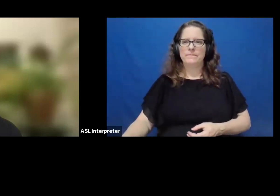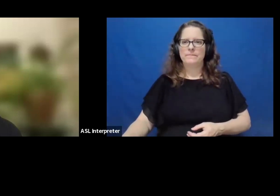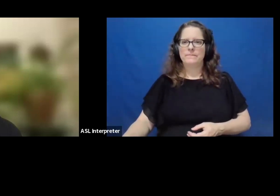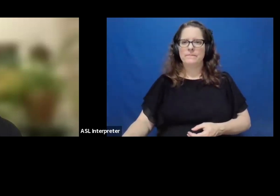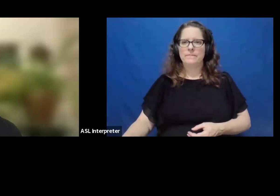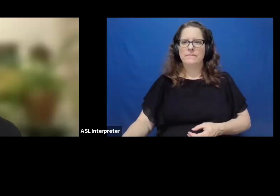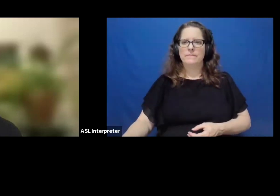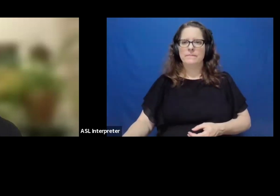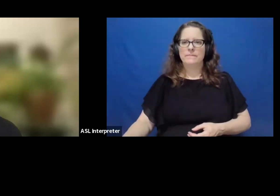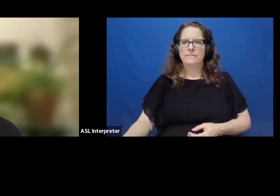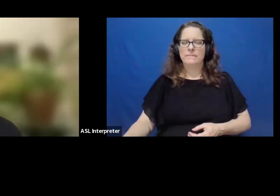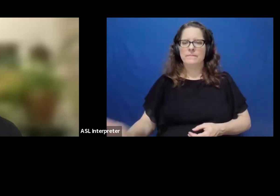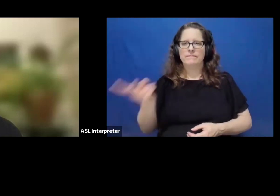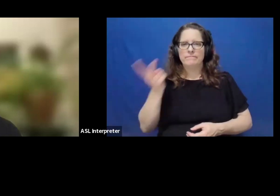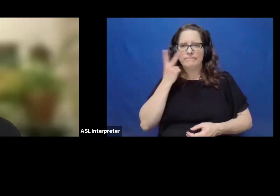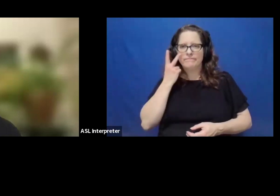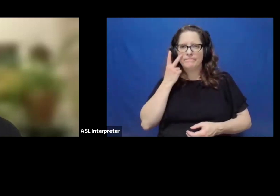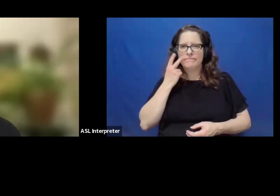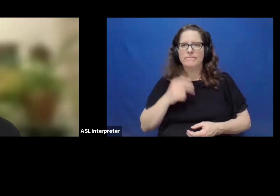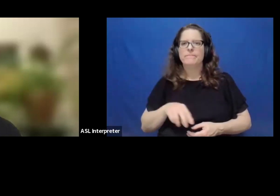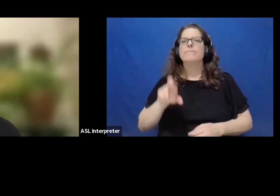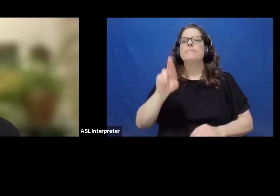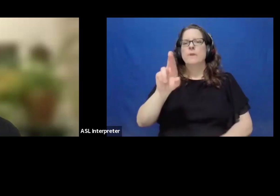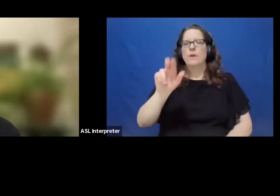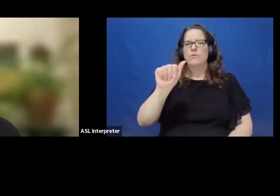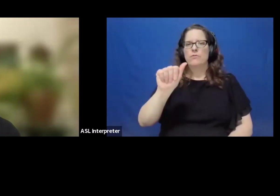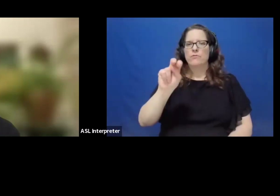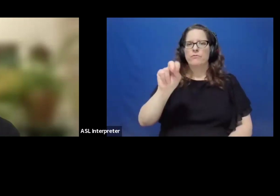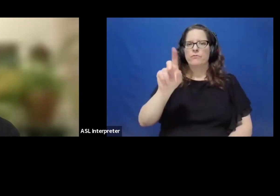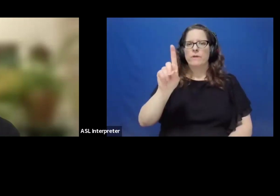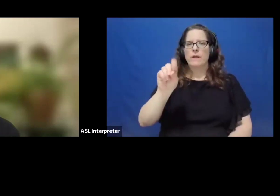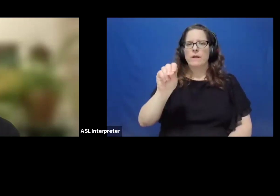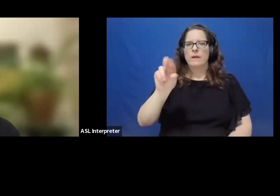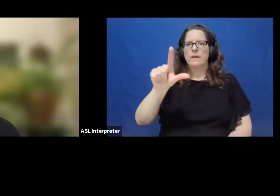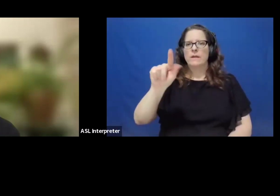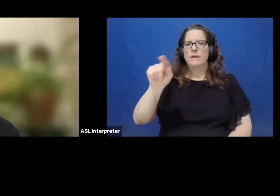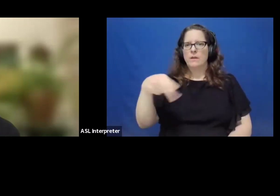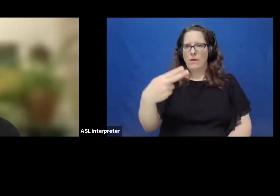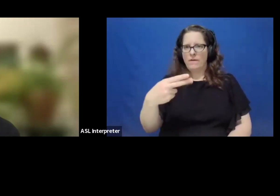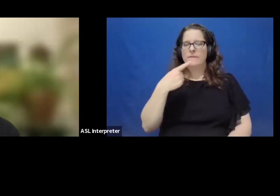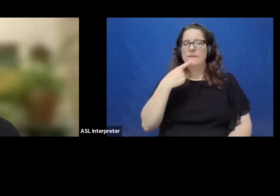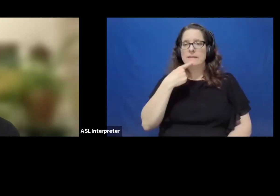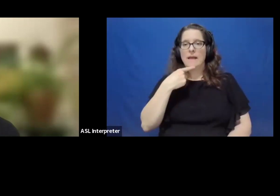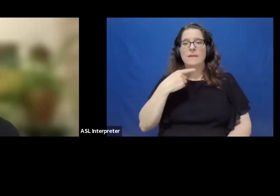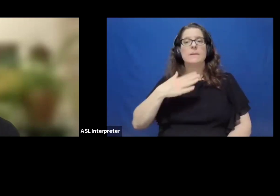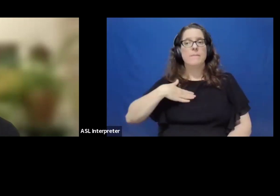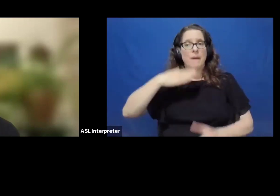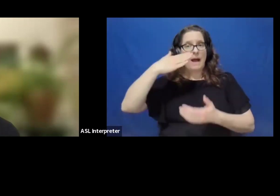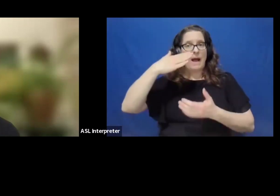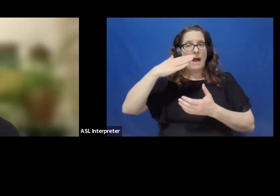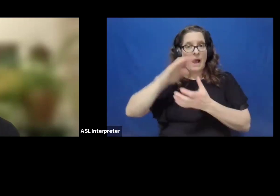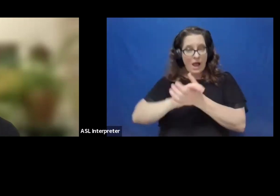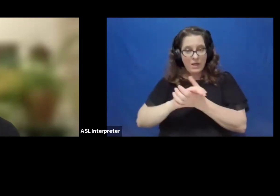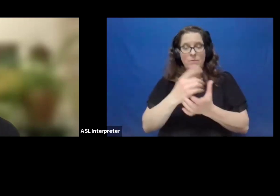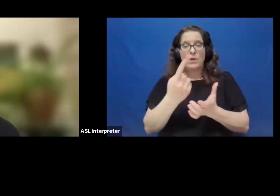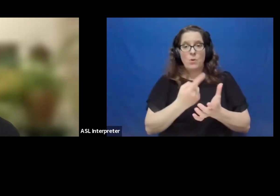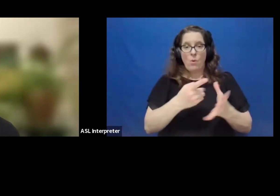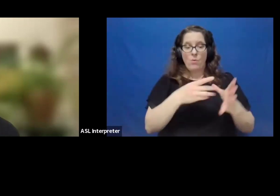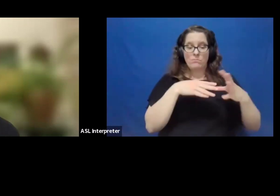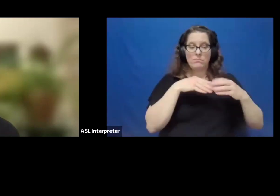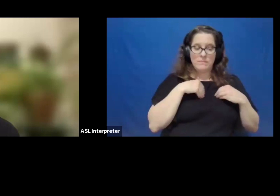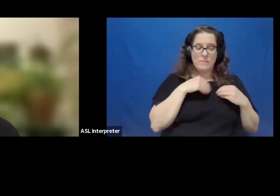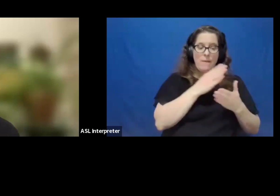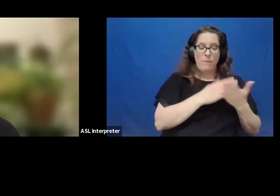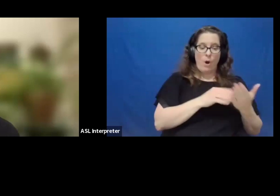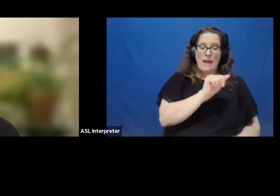Okay. And Randolph, my husband only takes Part A of Medicare